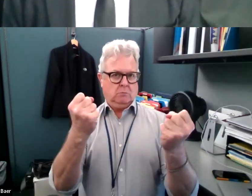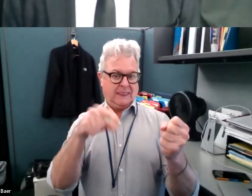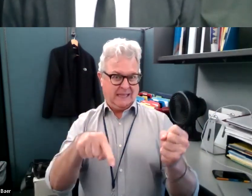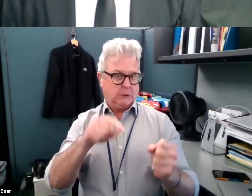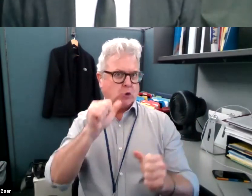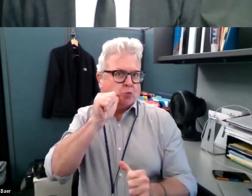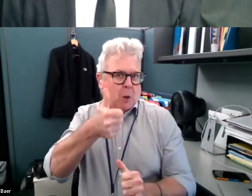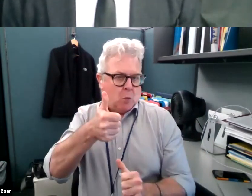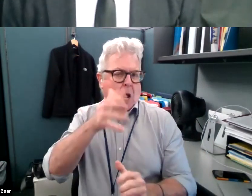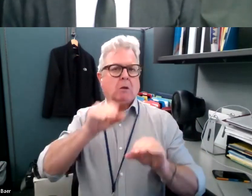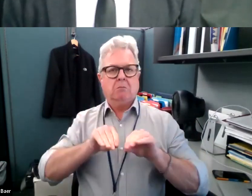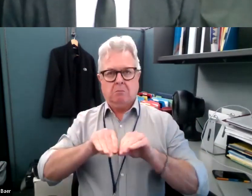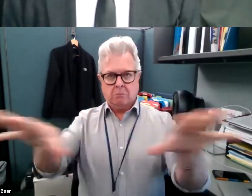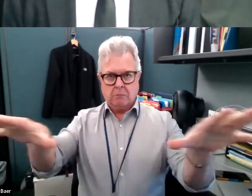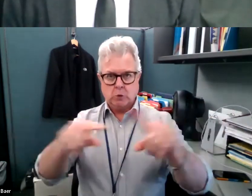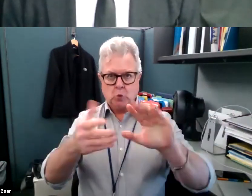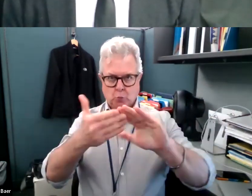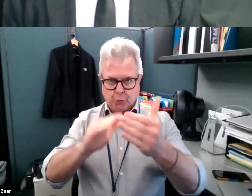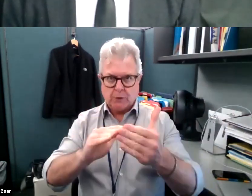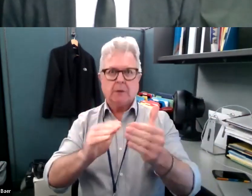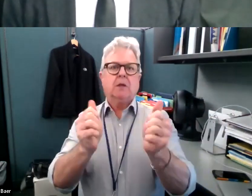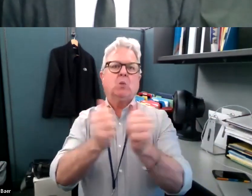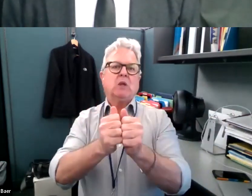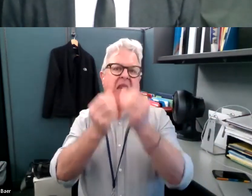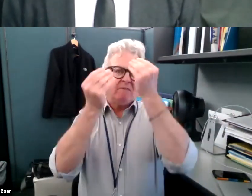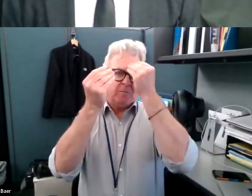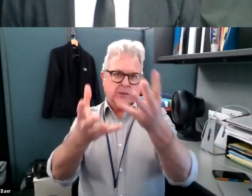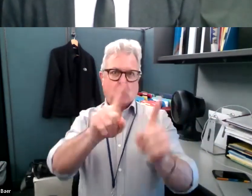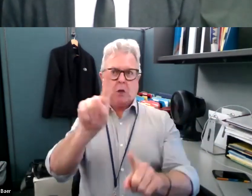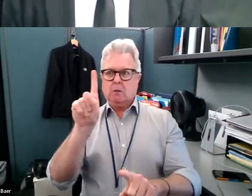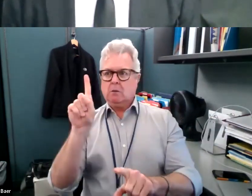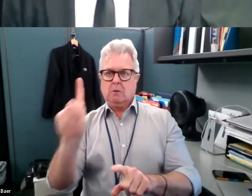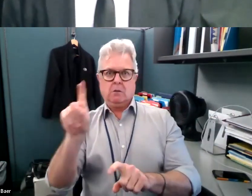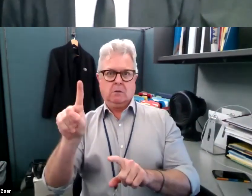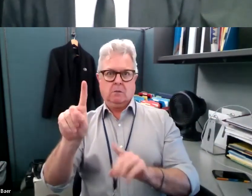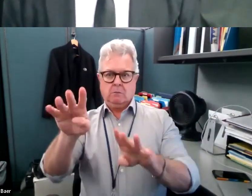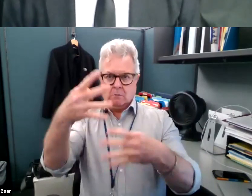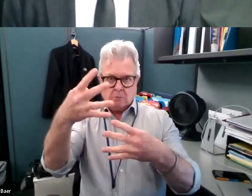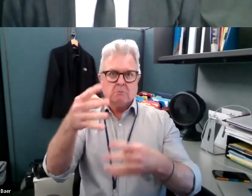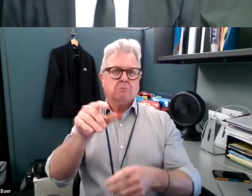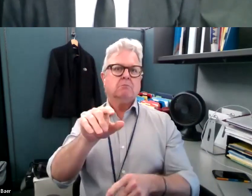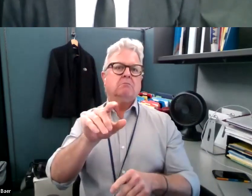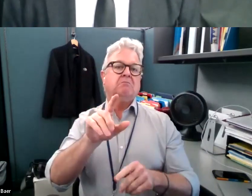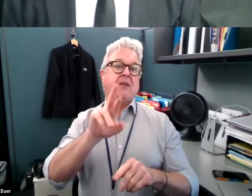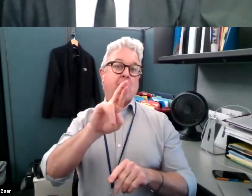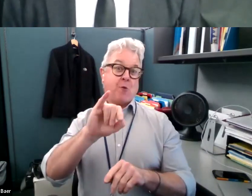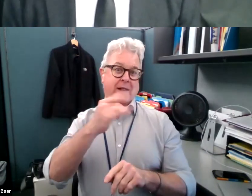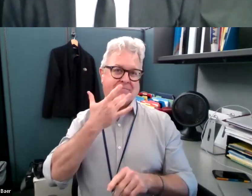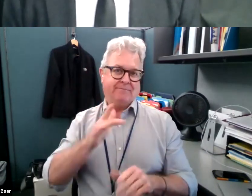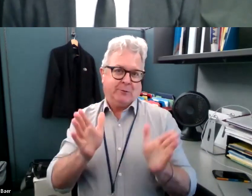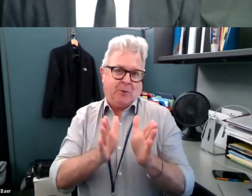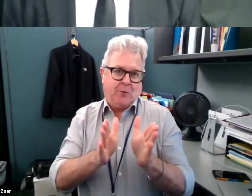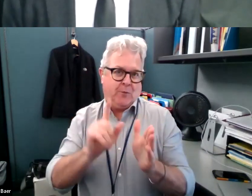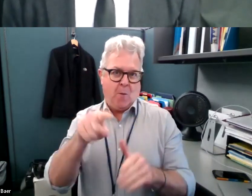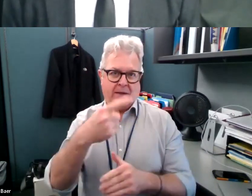little complicated, but I will sign this tomorrow and send it out to the community with the information